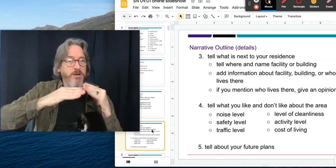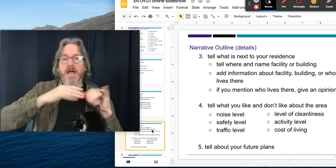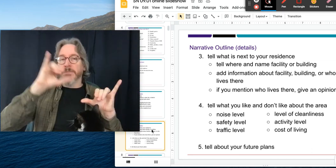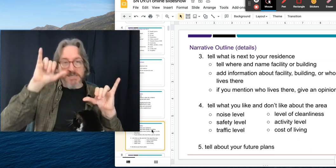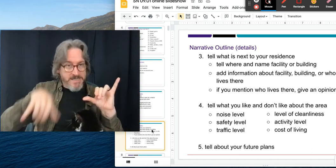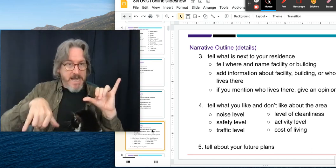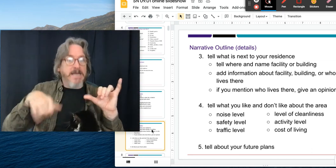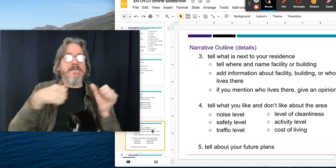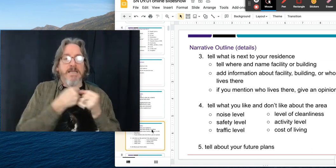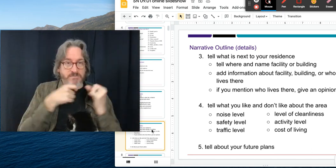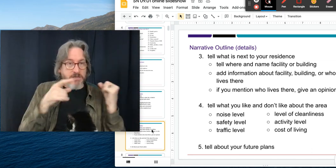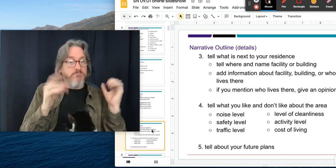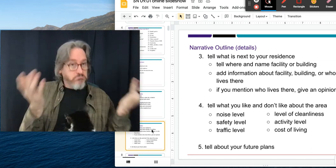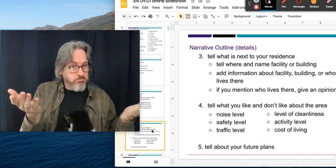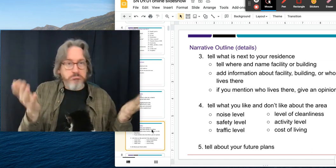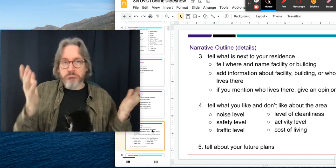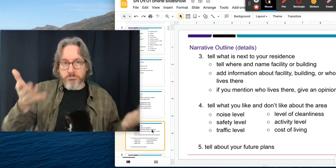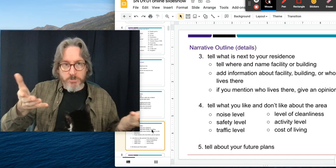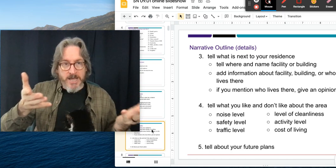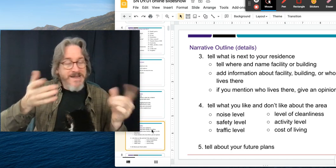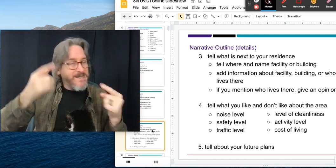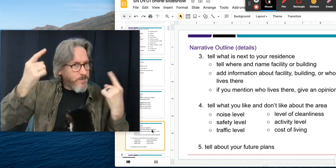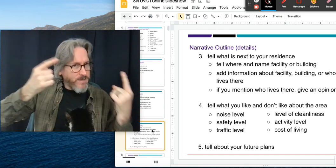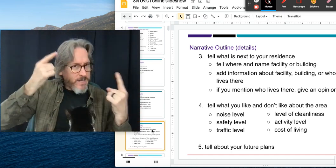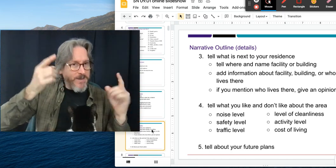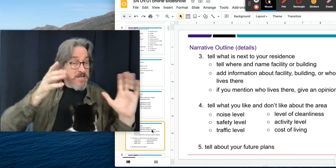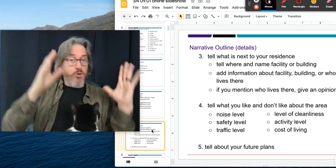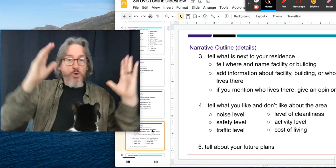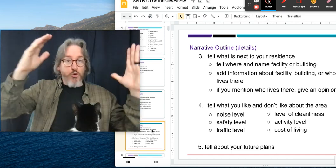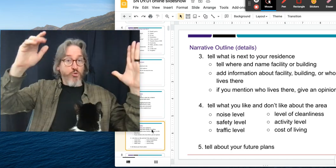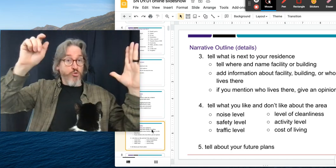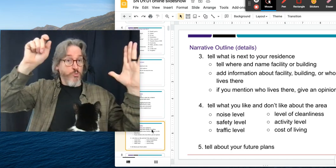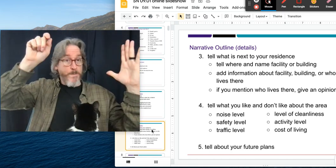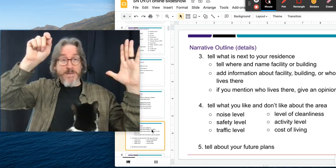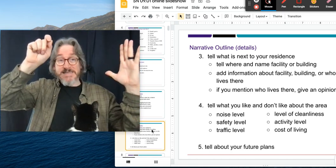this community. I'm going to stay because I love it. Okay.